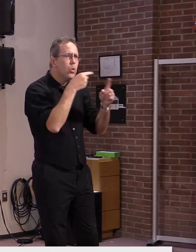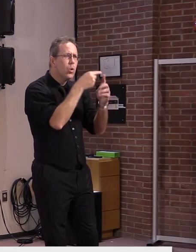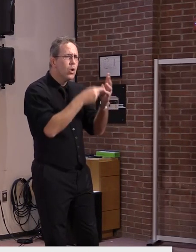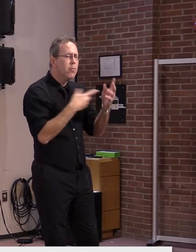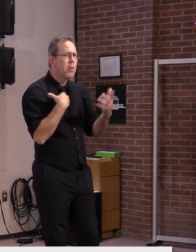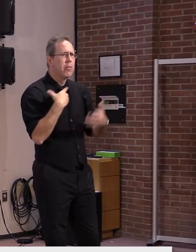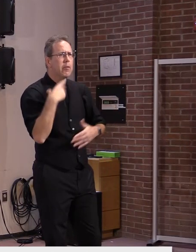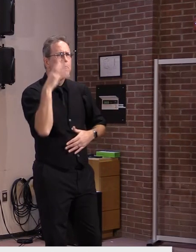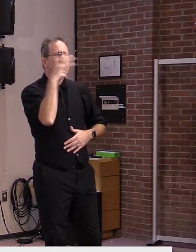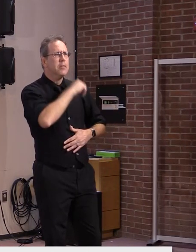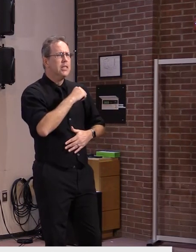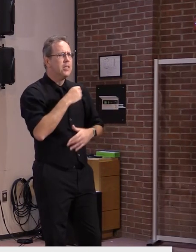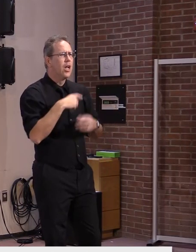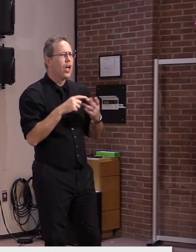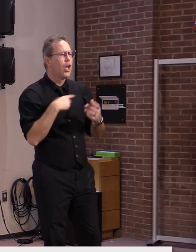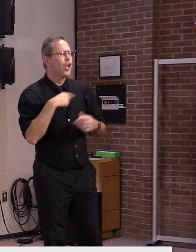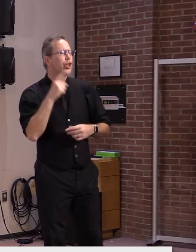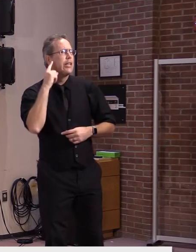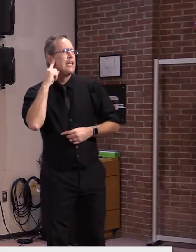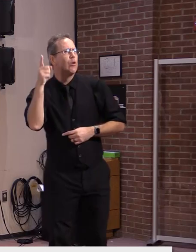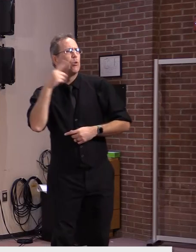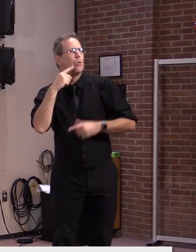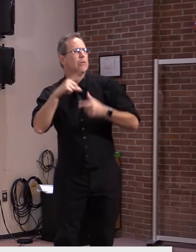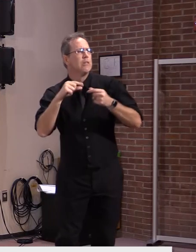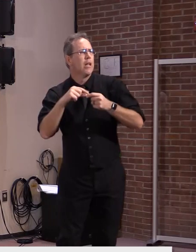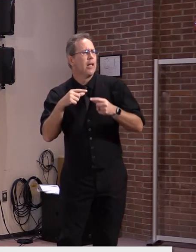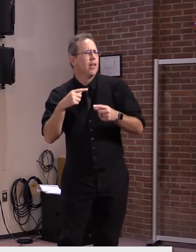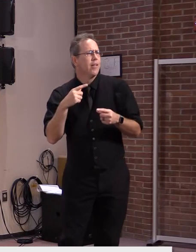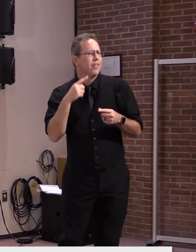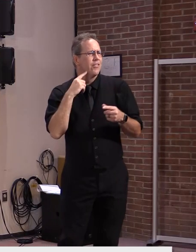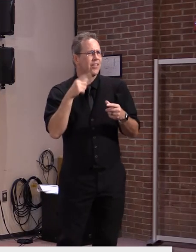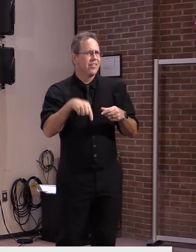first 7 or 8 minutes.